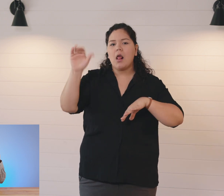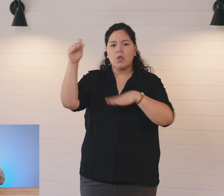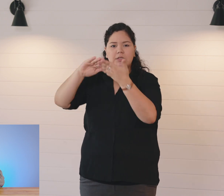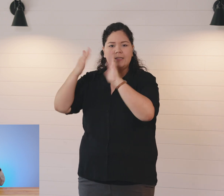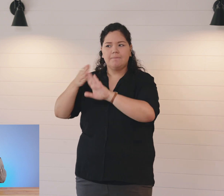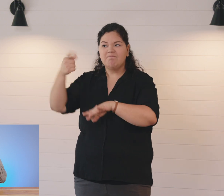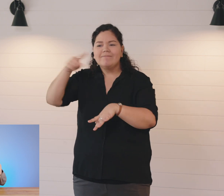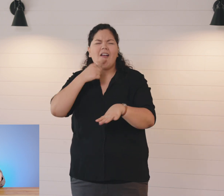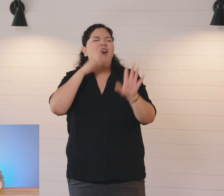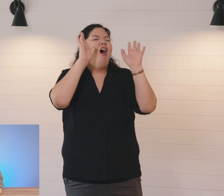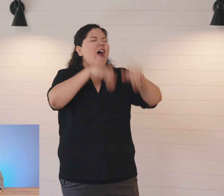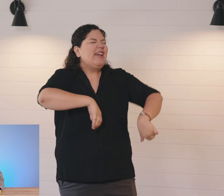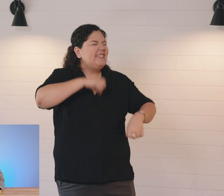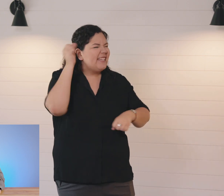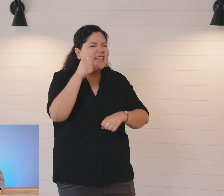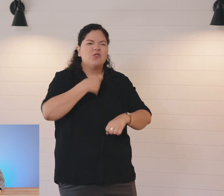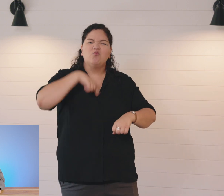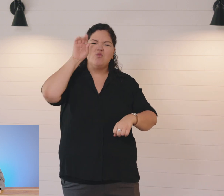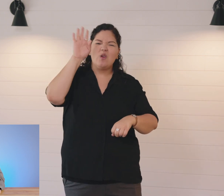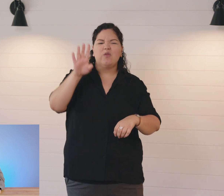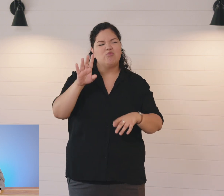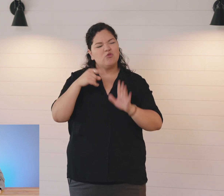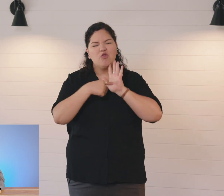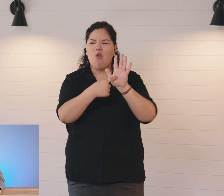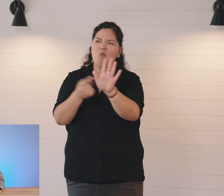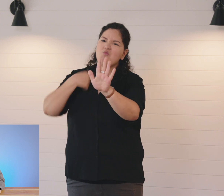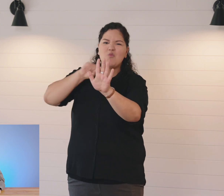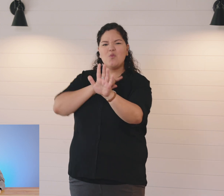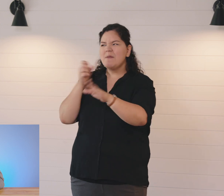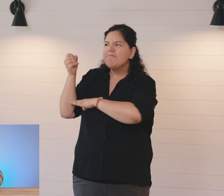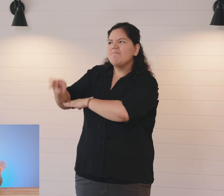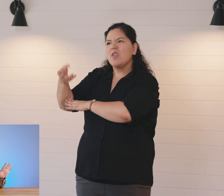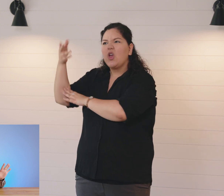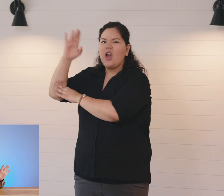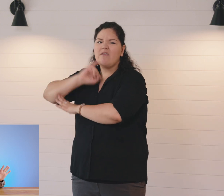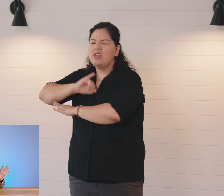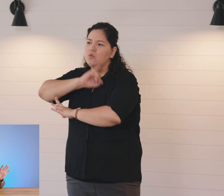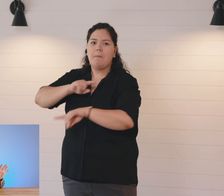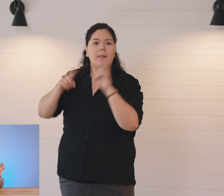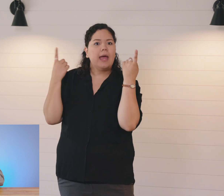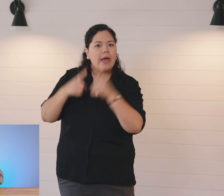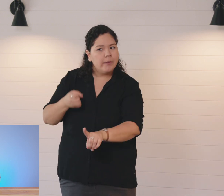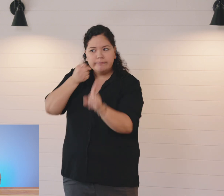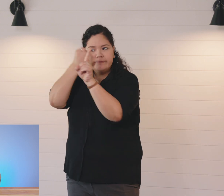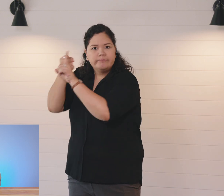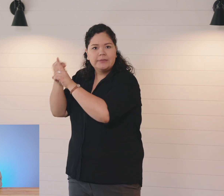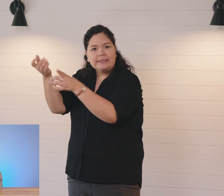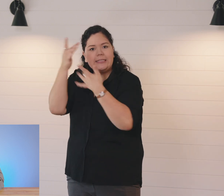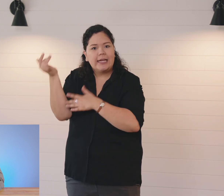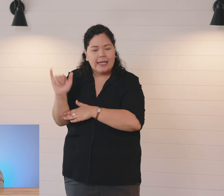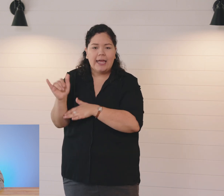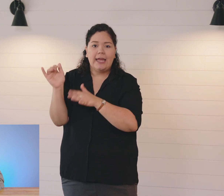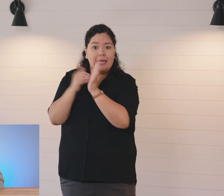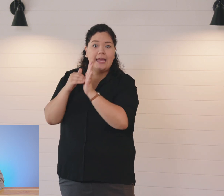said, yes, we will oversee it and we will proclaim our greatness over the God of Israel. But then they got all sorts of tumors. And the city said, we don't want it. They